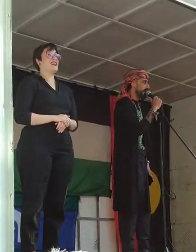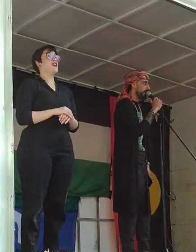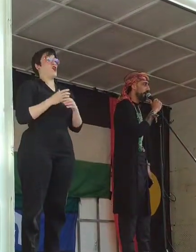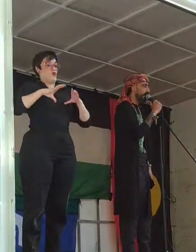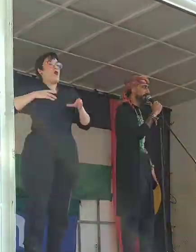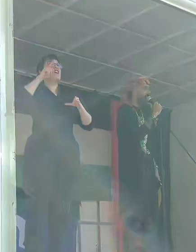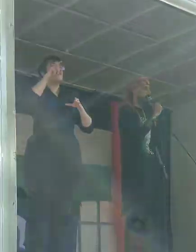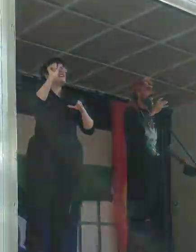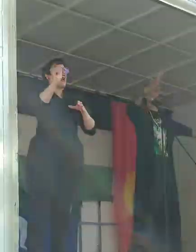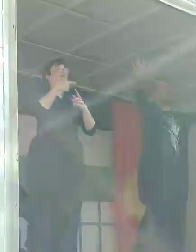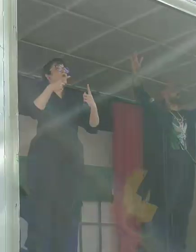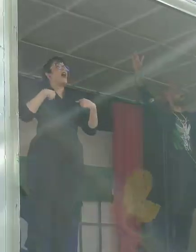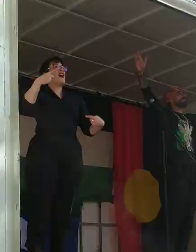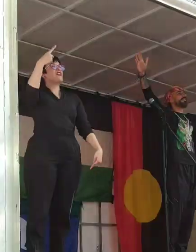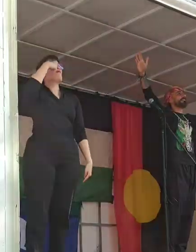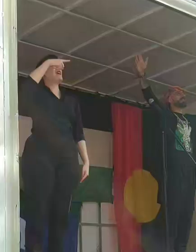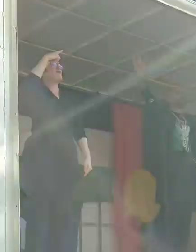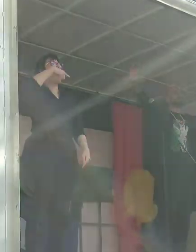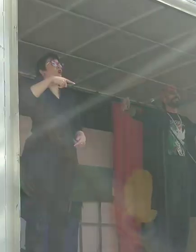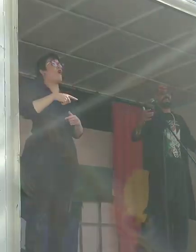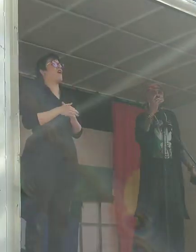we are one and you are done.